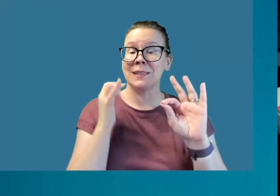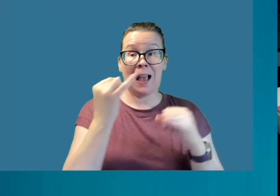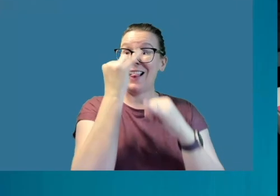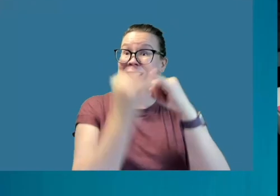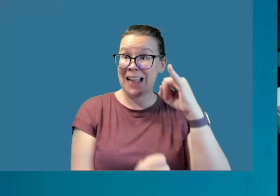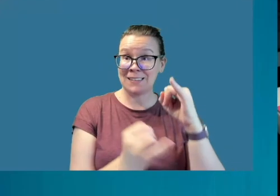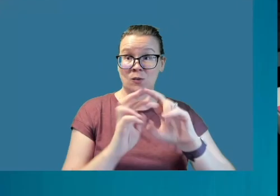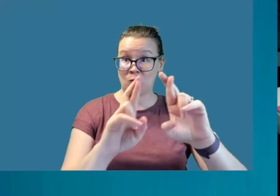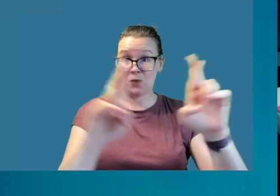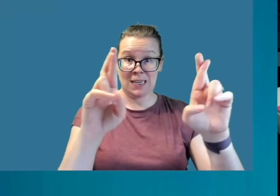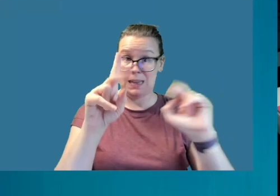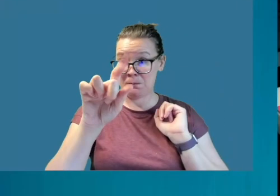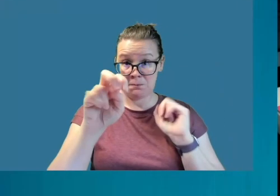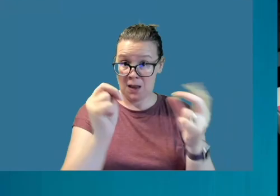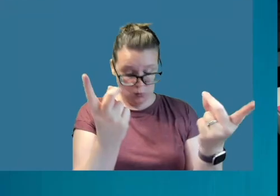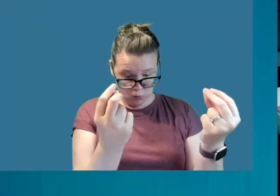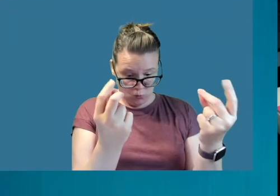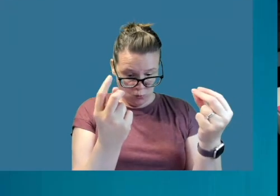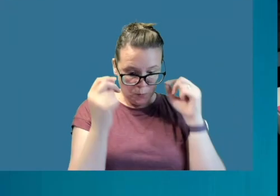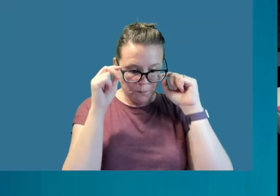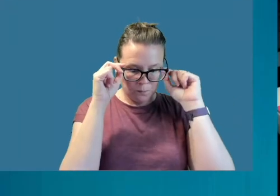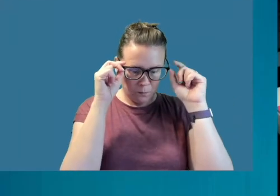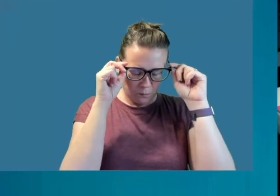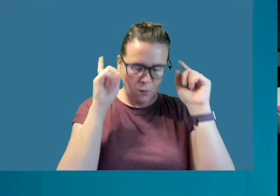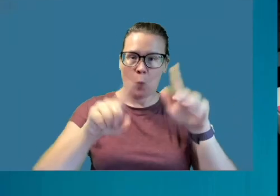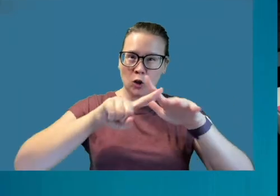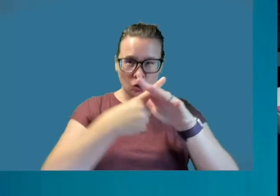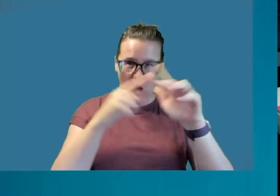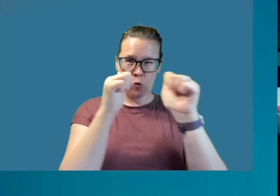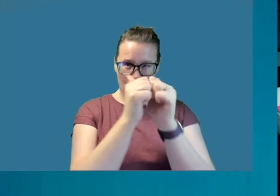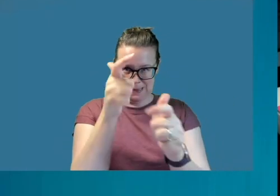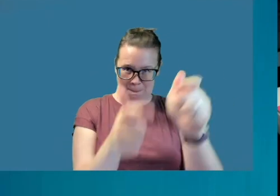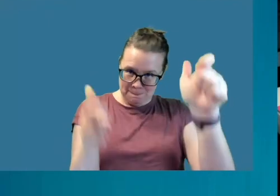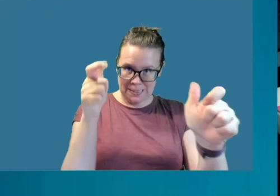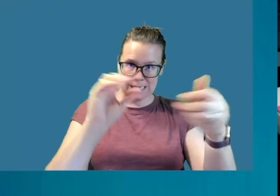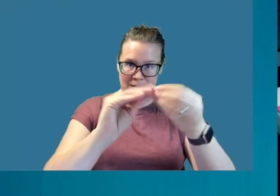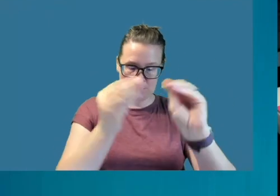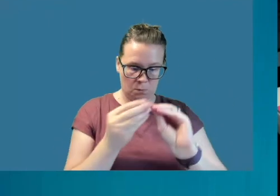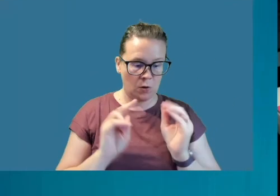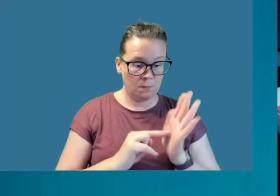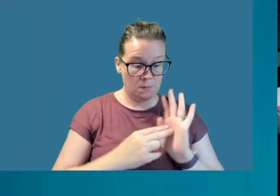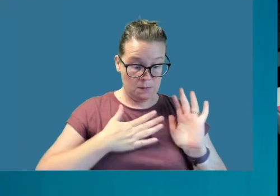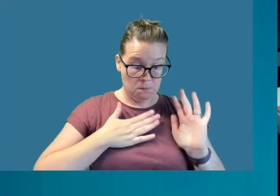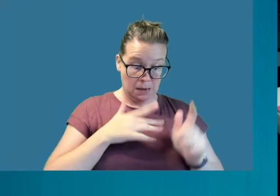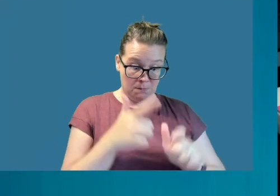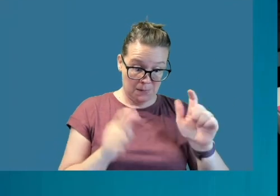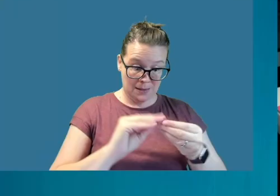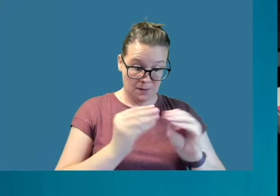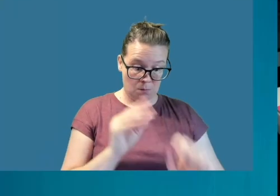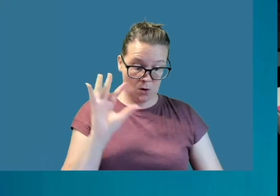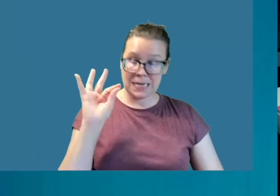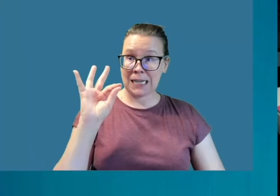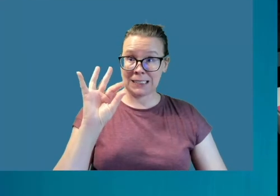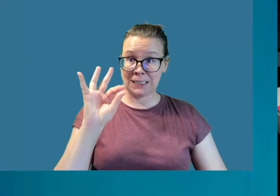Looking good. So the last thing we need to get this pattern piece ready is we're going to start with our highest number. So